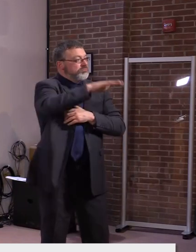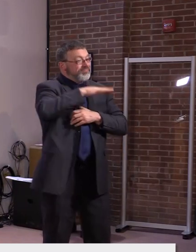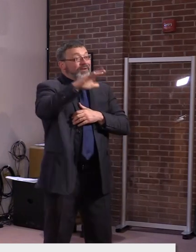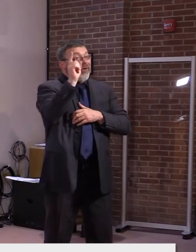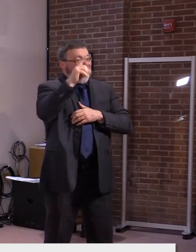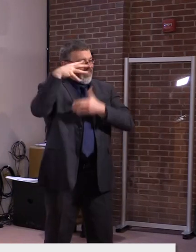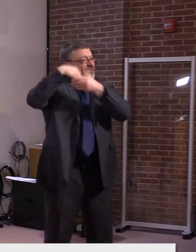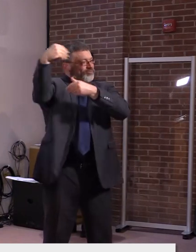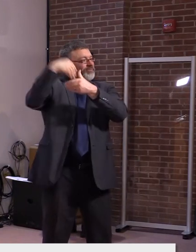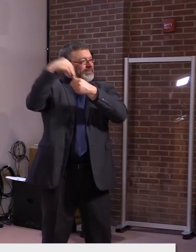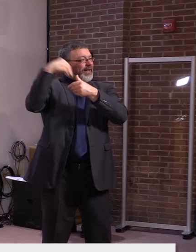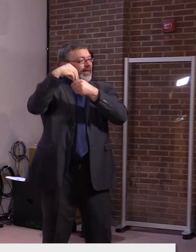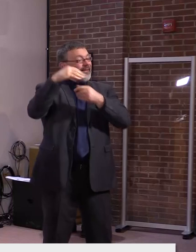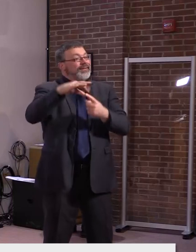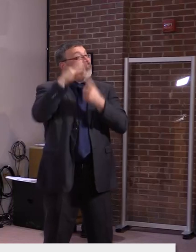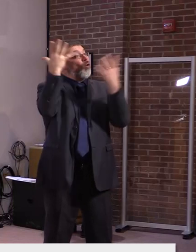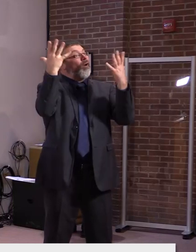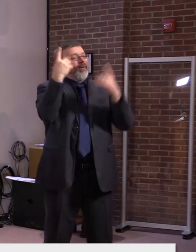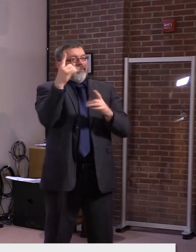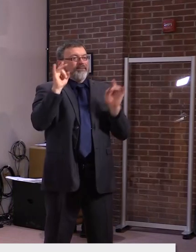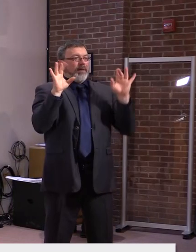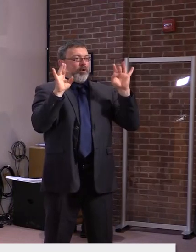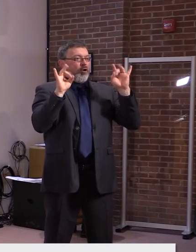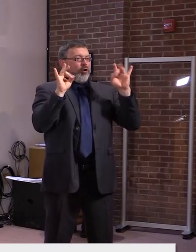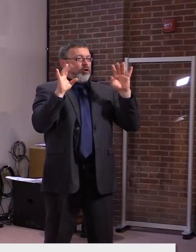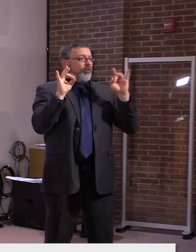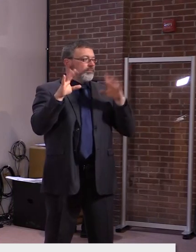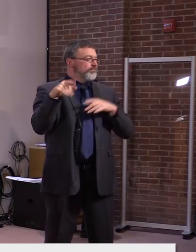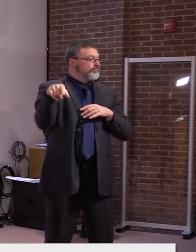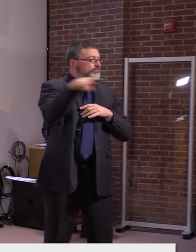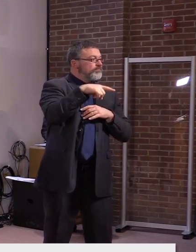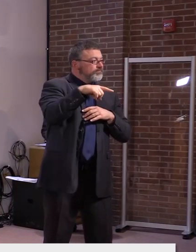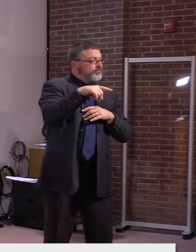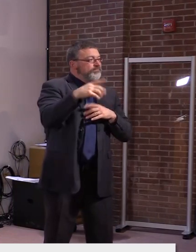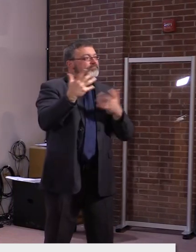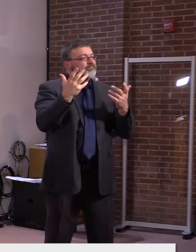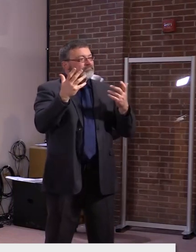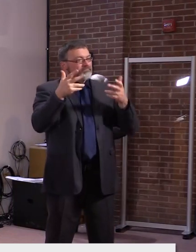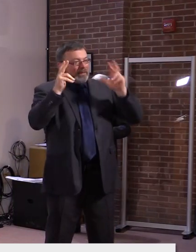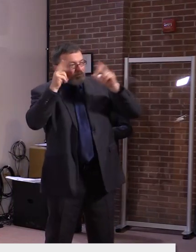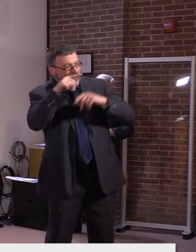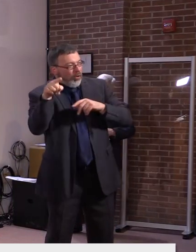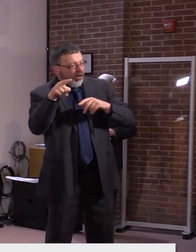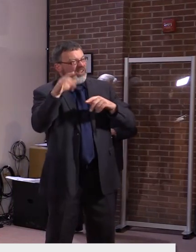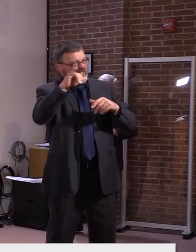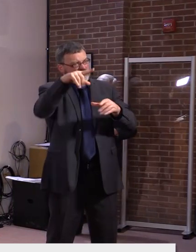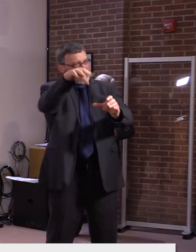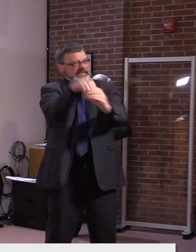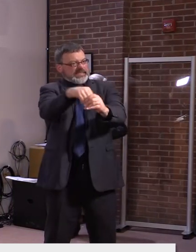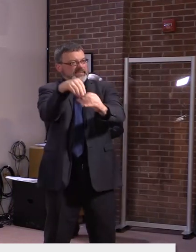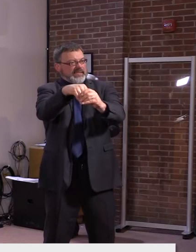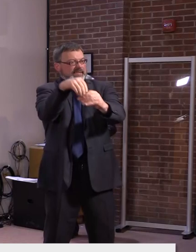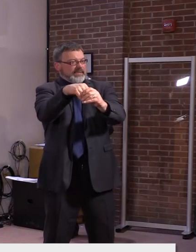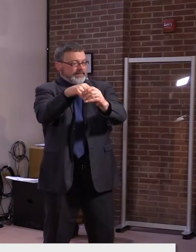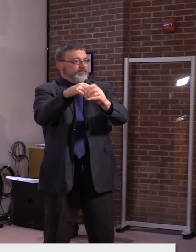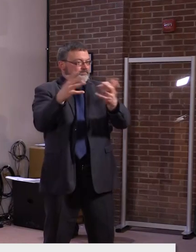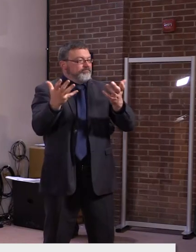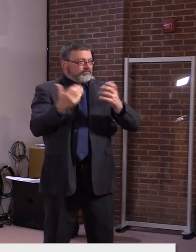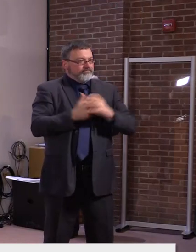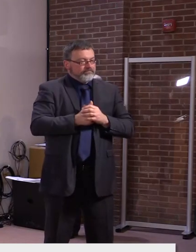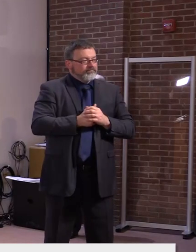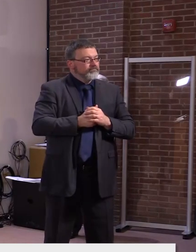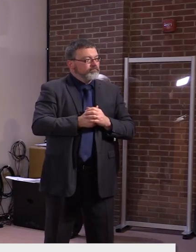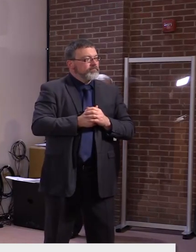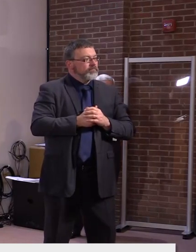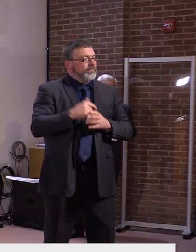with the exception of volleyball, winter sports will shift decidedly indoors. School-based winter sports typically offered here in Vermont